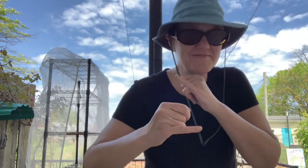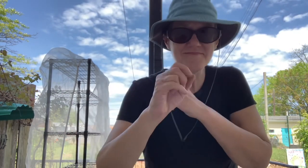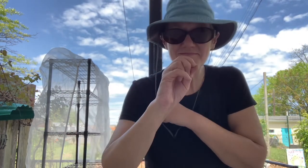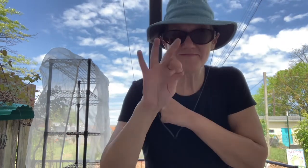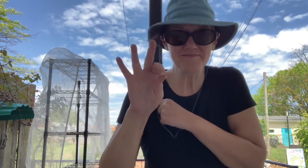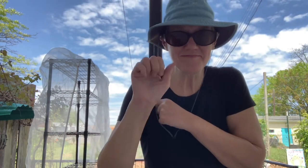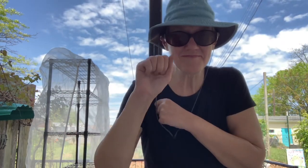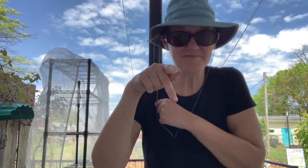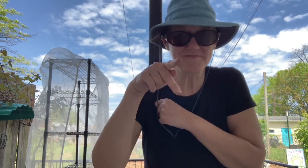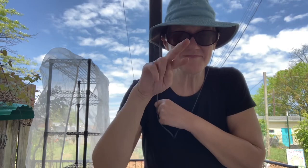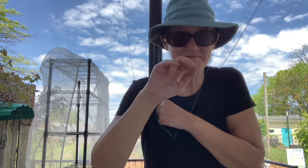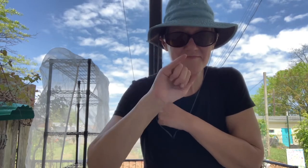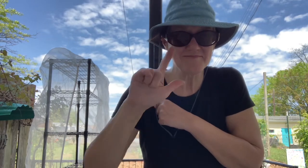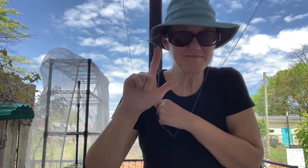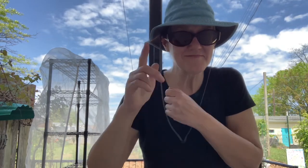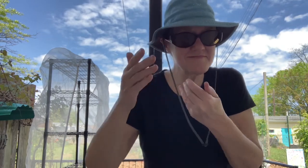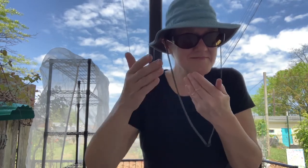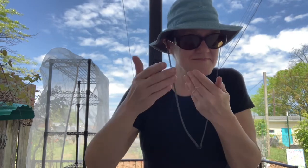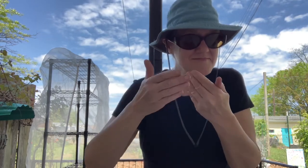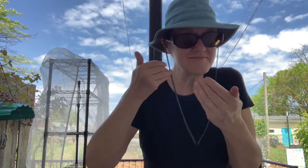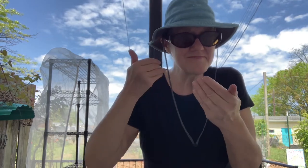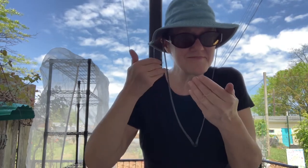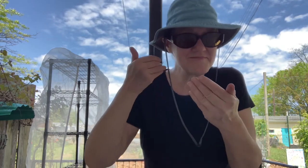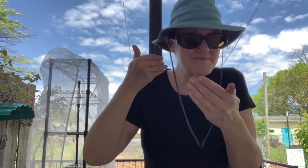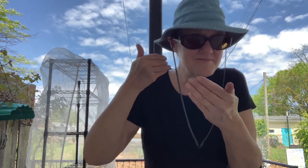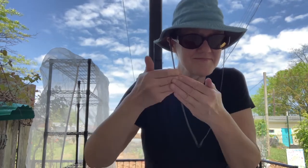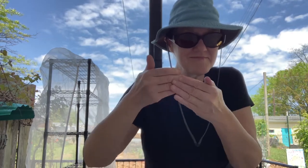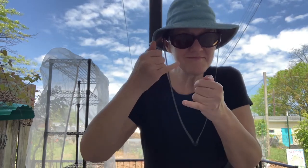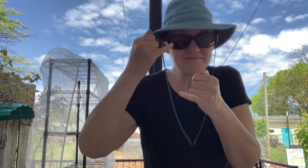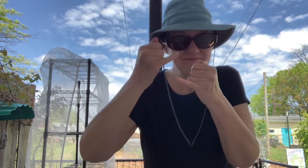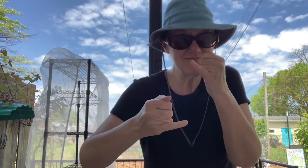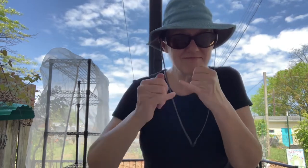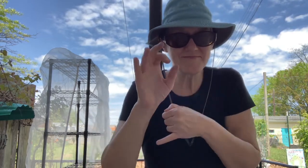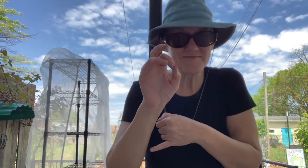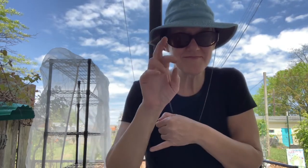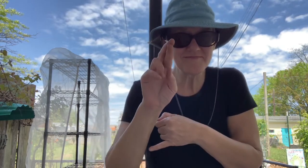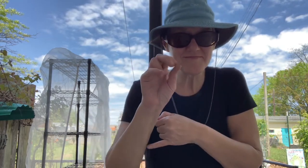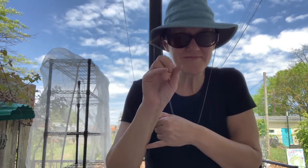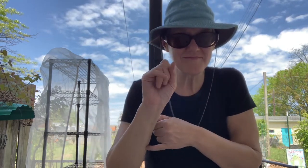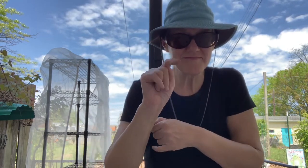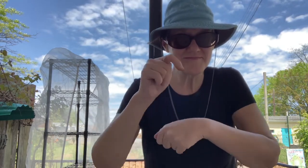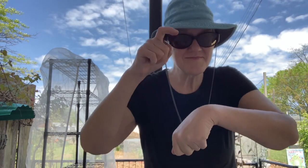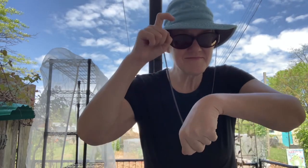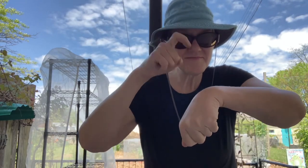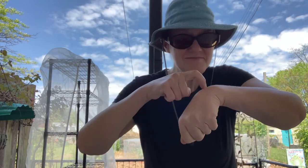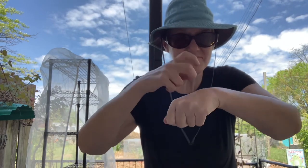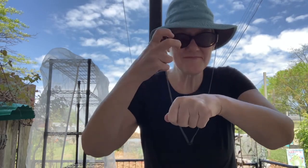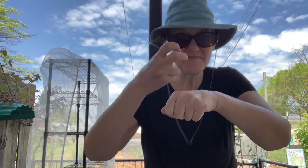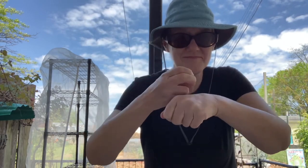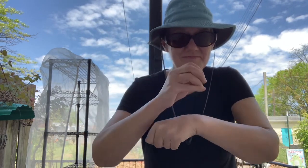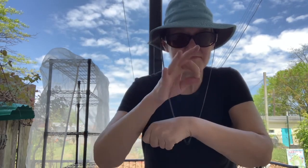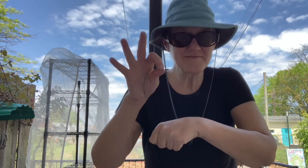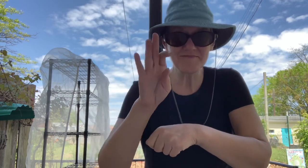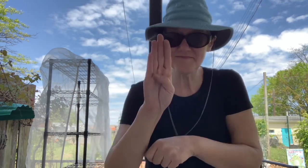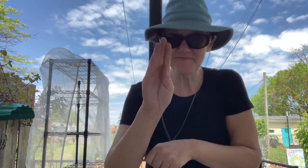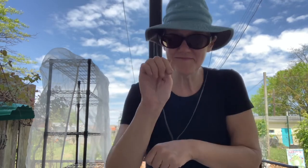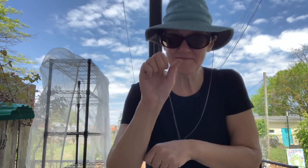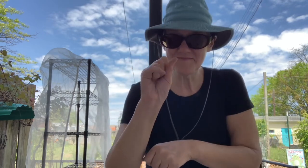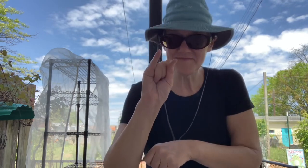Today is the very end of April. We're almost at our last frost, so it's time to start